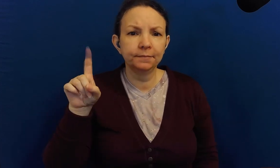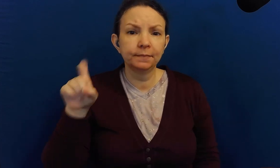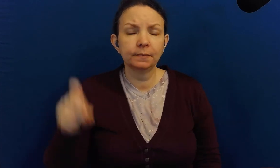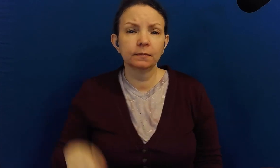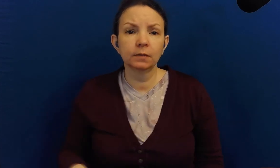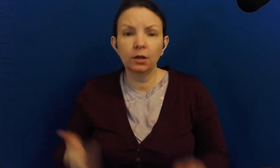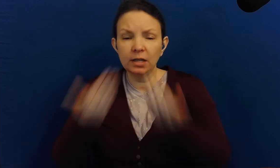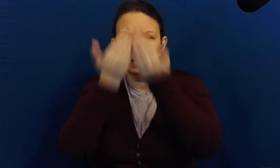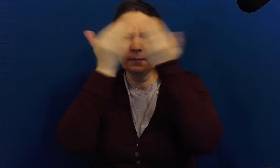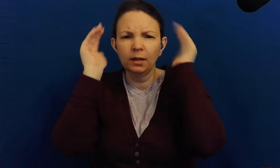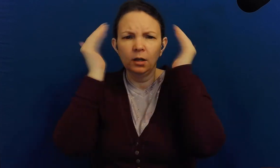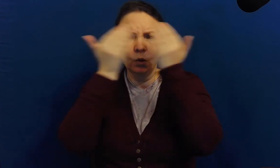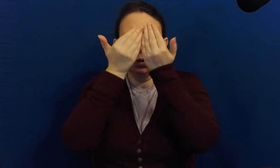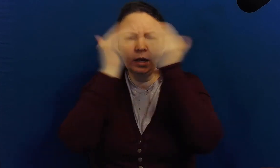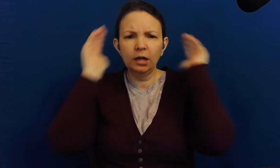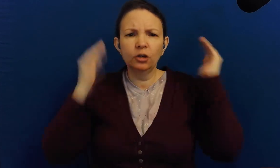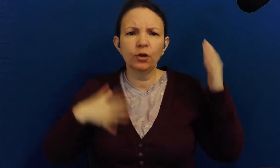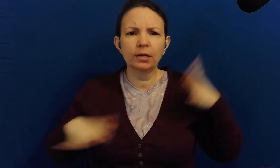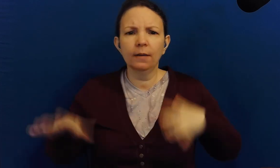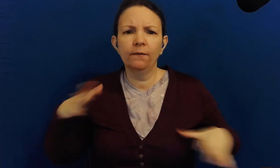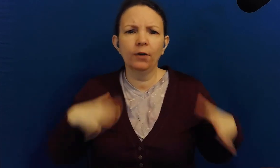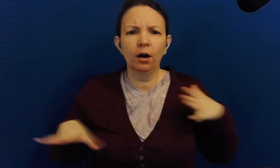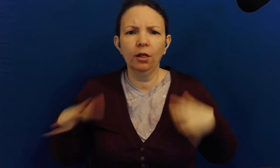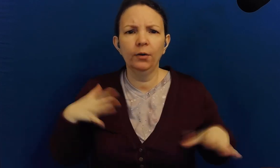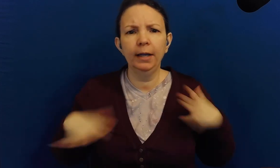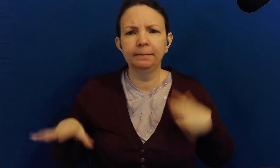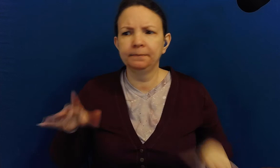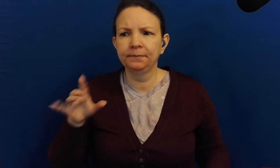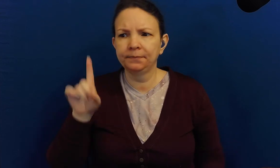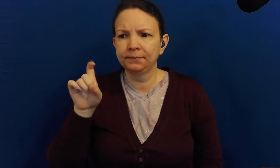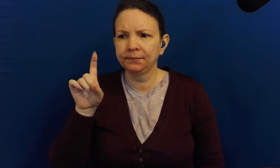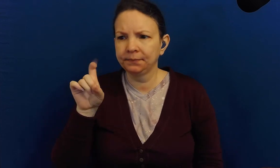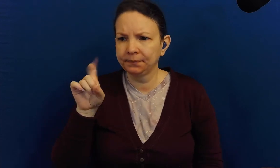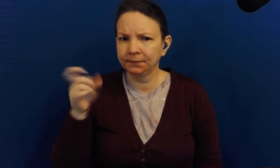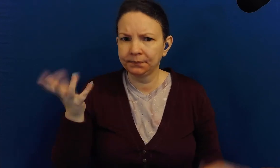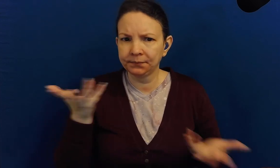So you say, what are you going to dress up for Halloween? What?